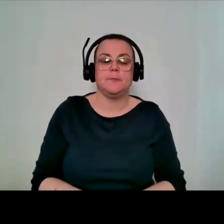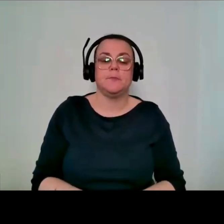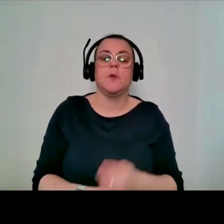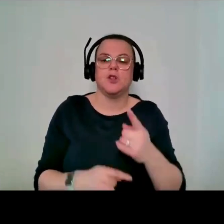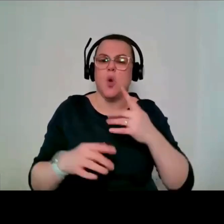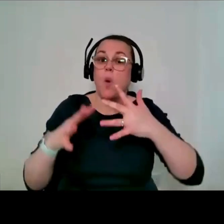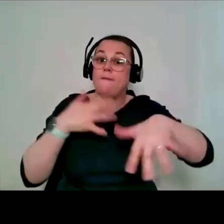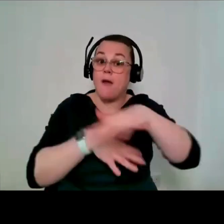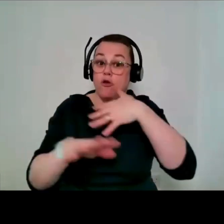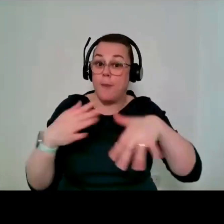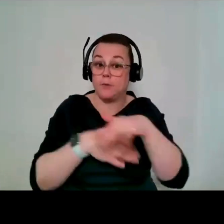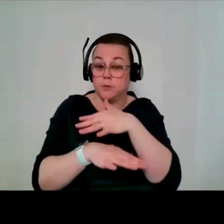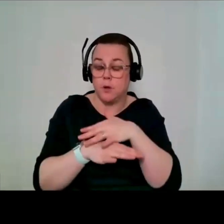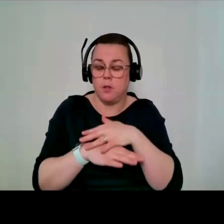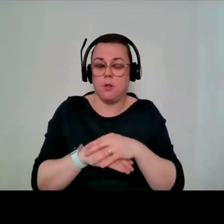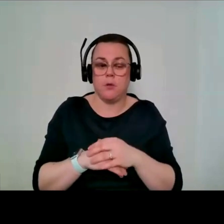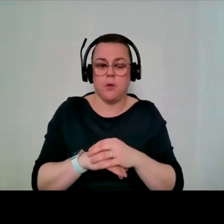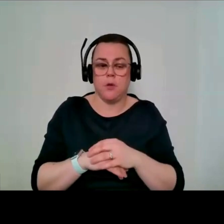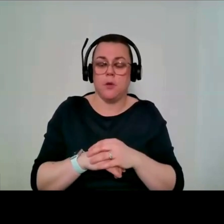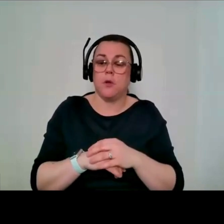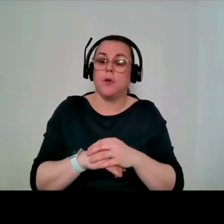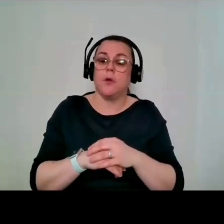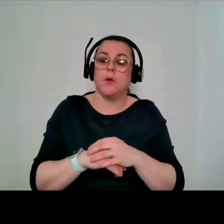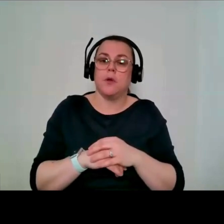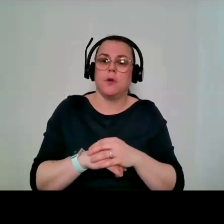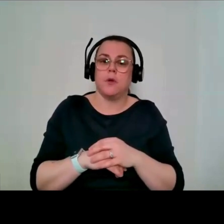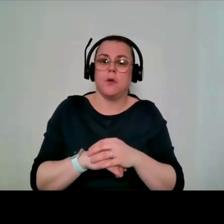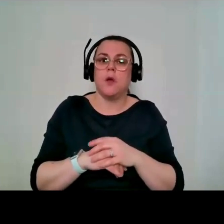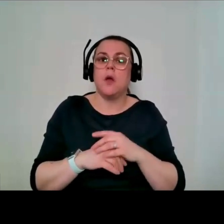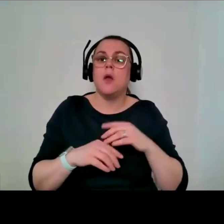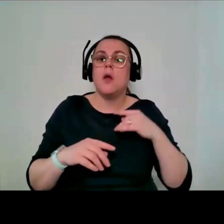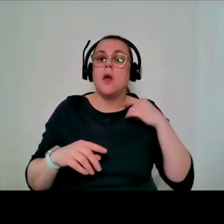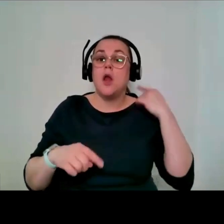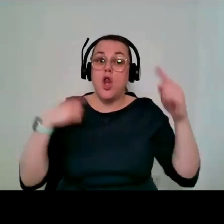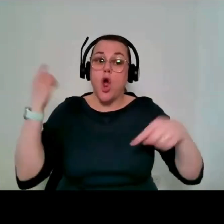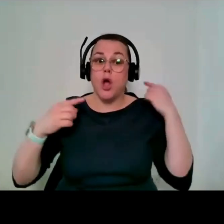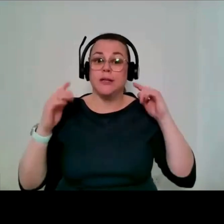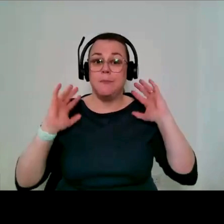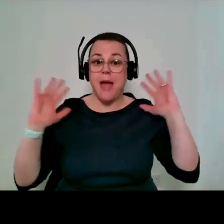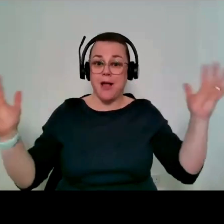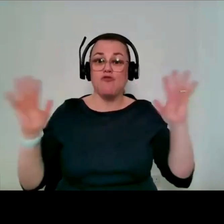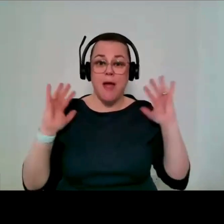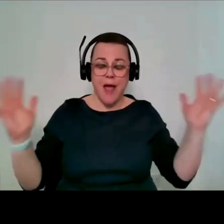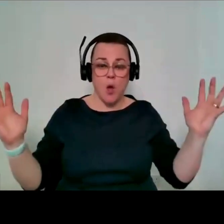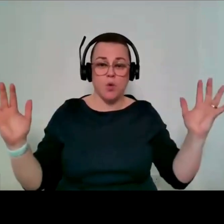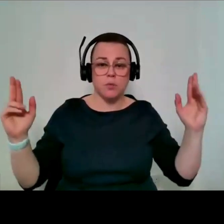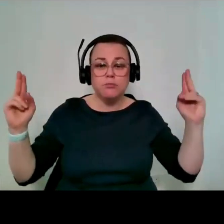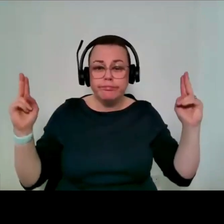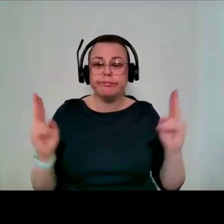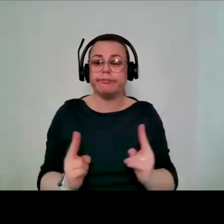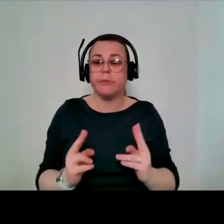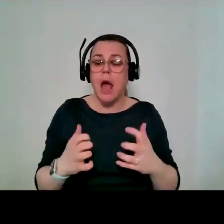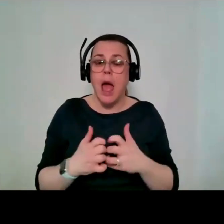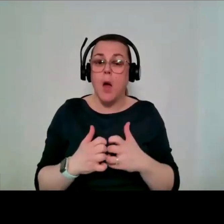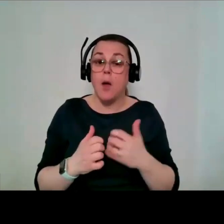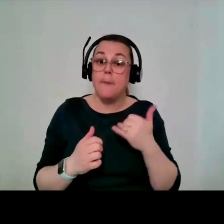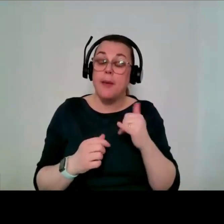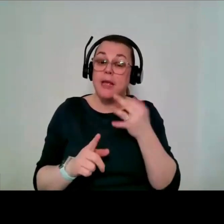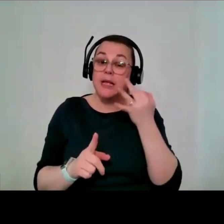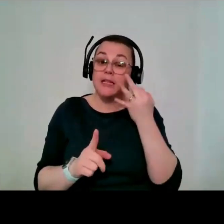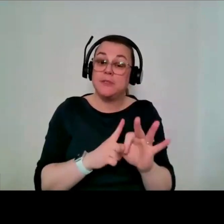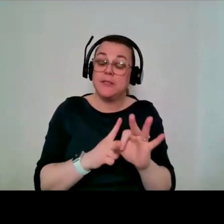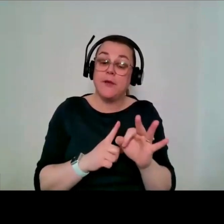environmental barriers, a good way of cutting out the background noise is to perhaps have a